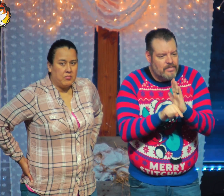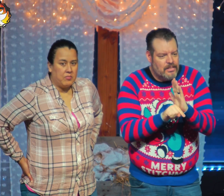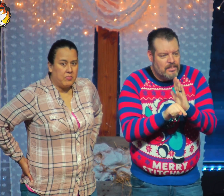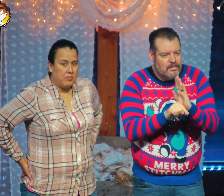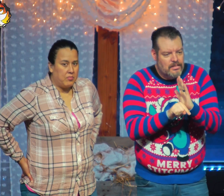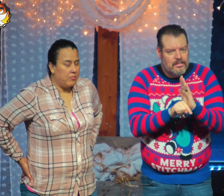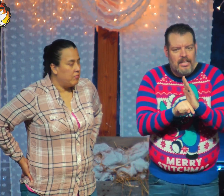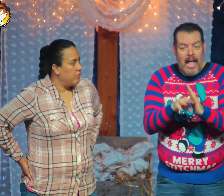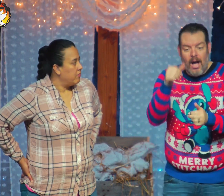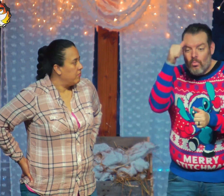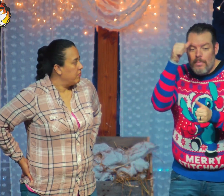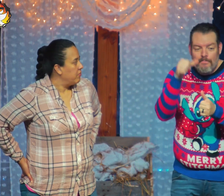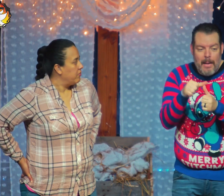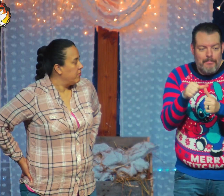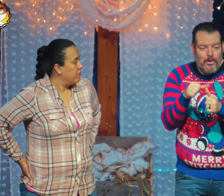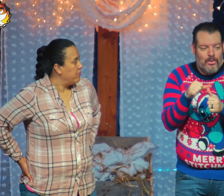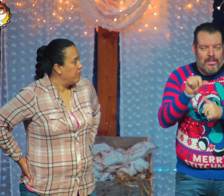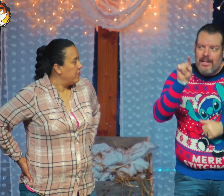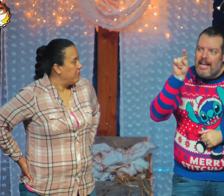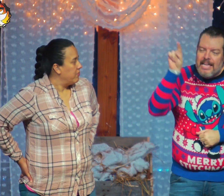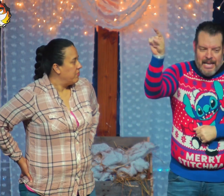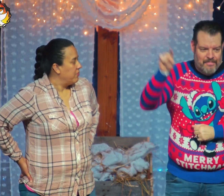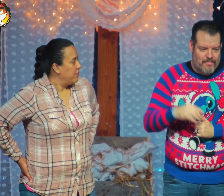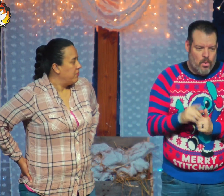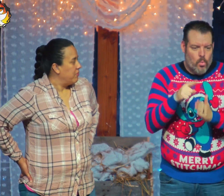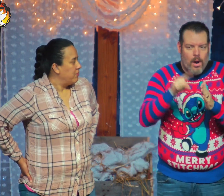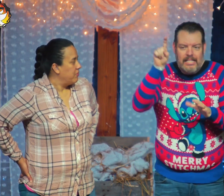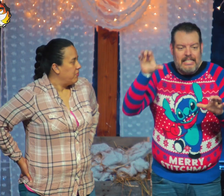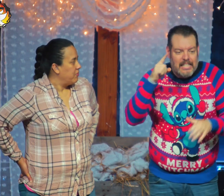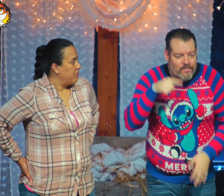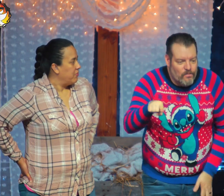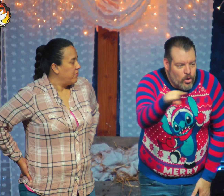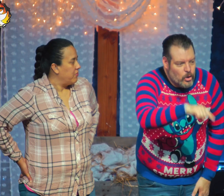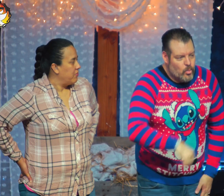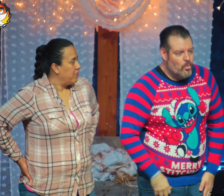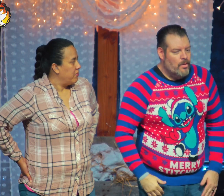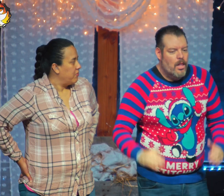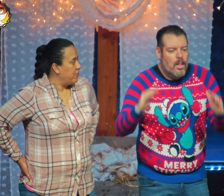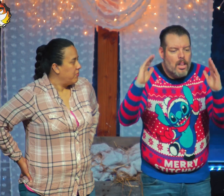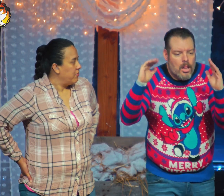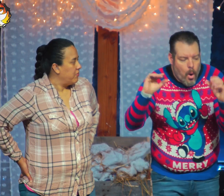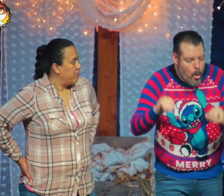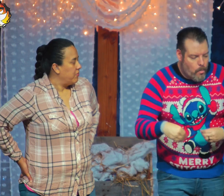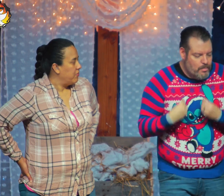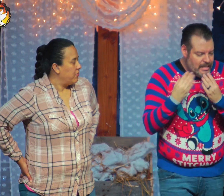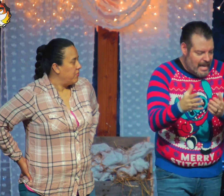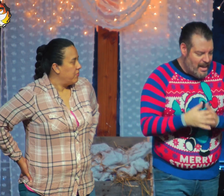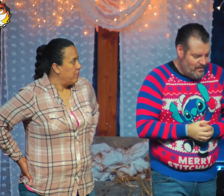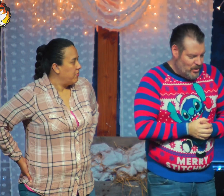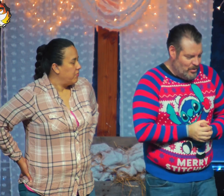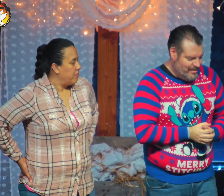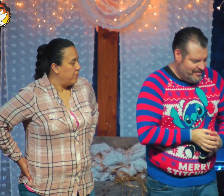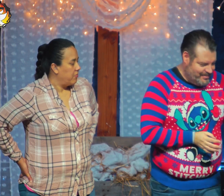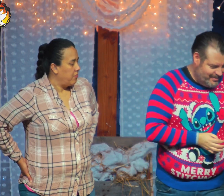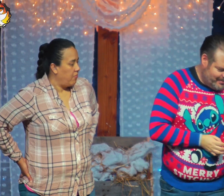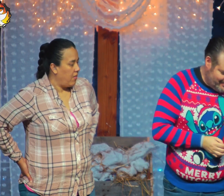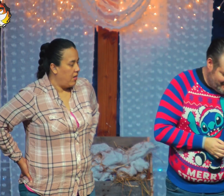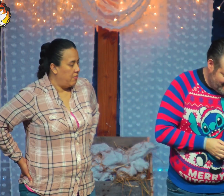When I say this ties in to the positivity, let's rejoice in the Lord. Having a one-track mind on him